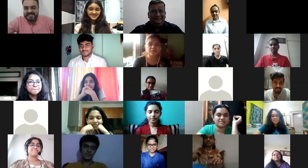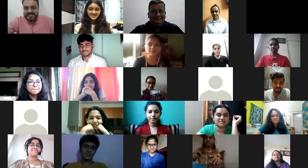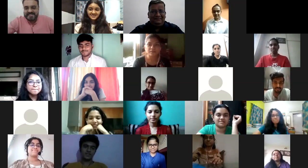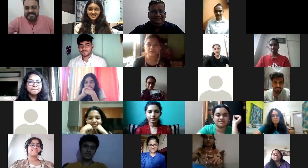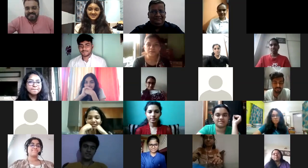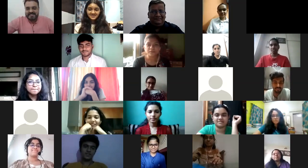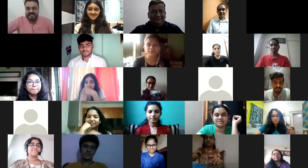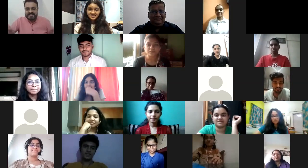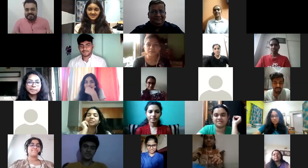Yes.